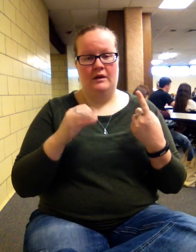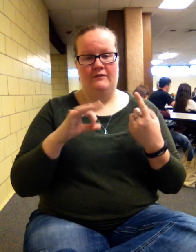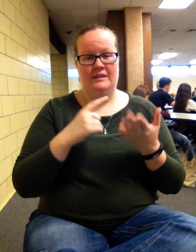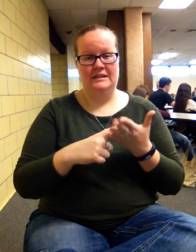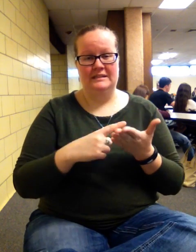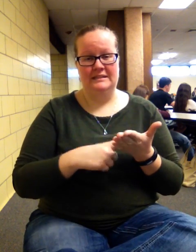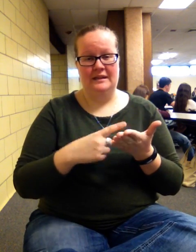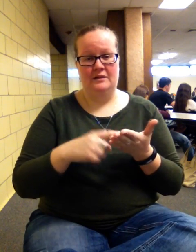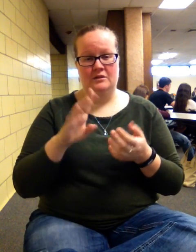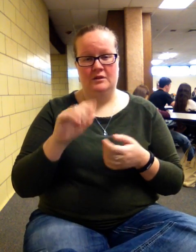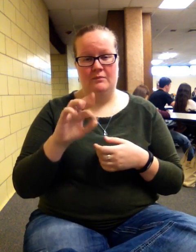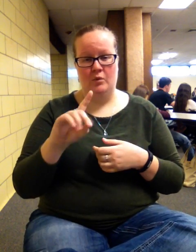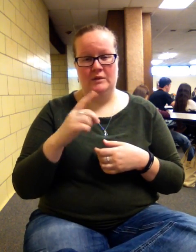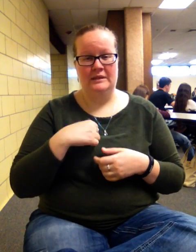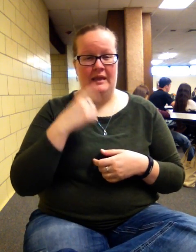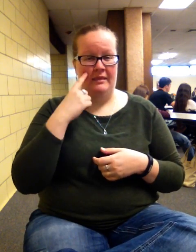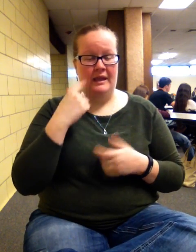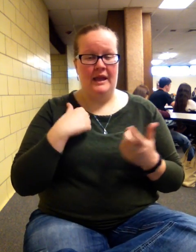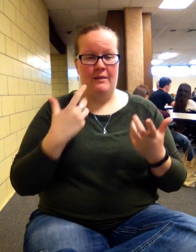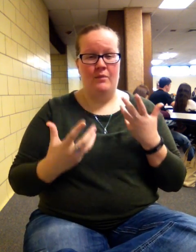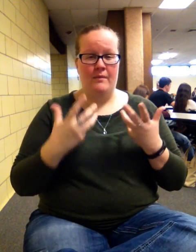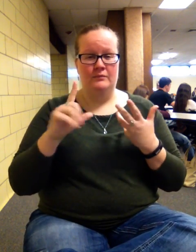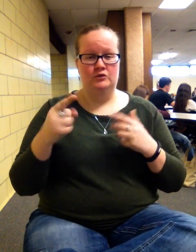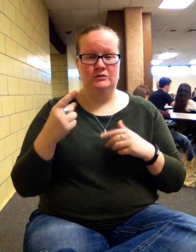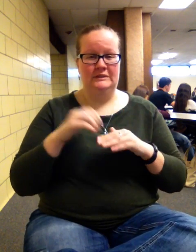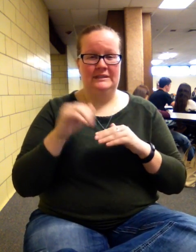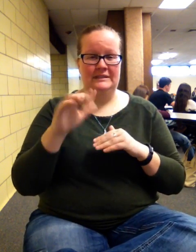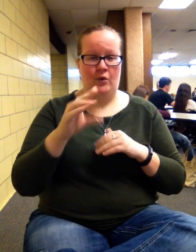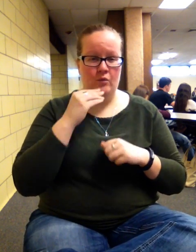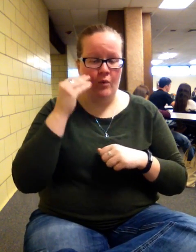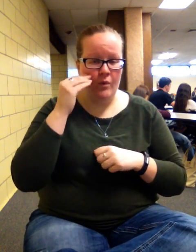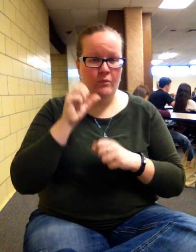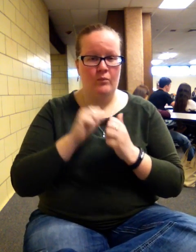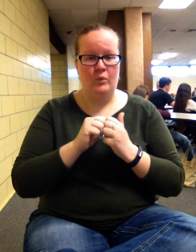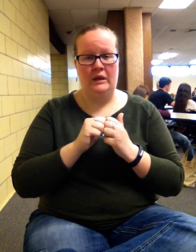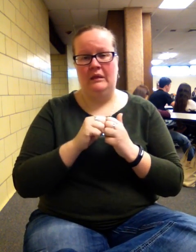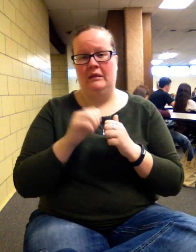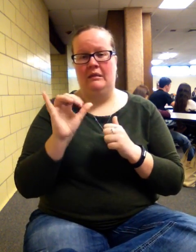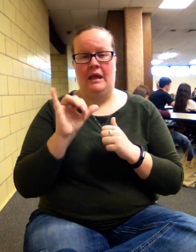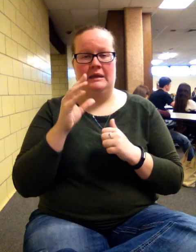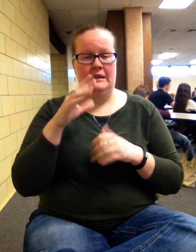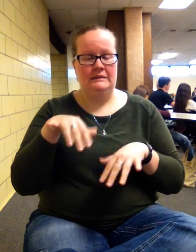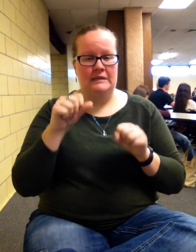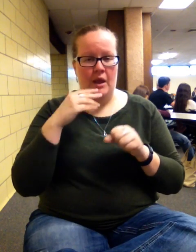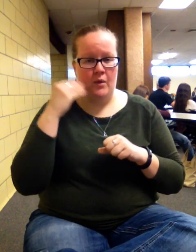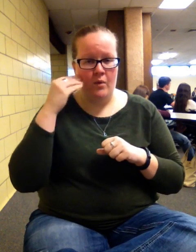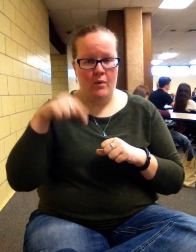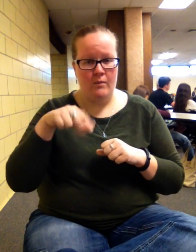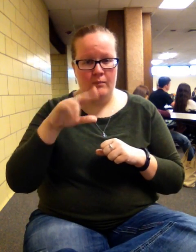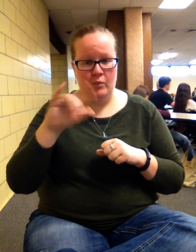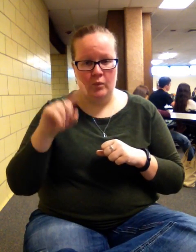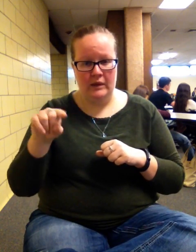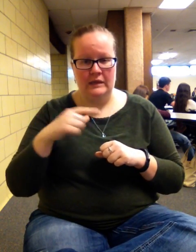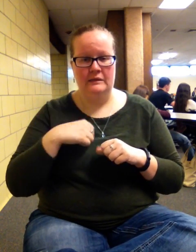that's assigned, I think I'm probably really going to just send you guys home with like a little take-home quiz or something that I can put some additional problems